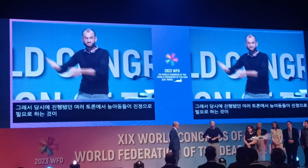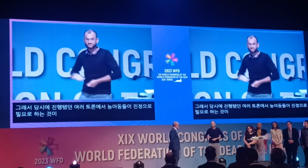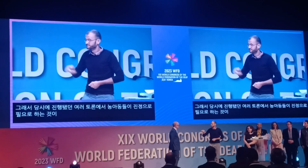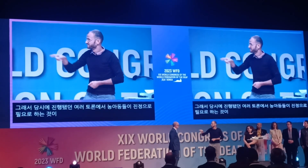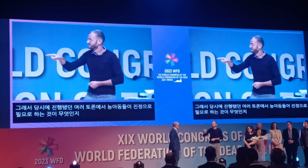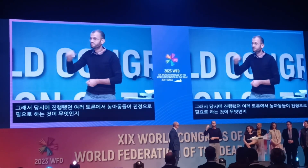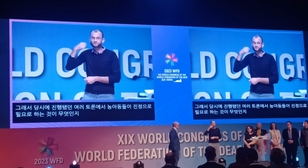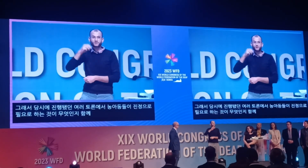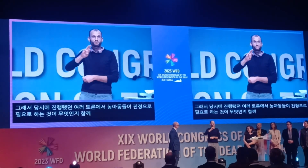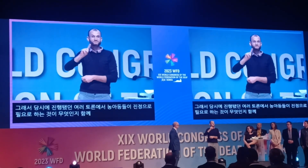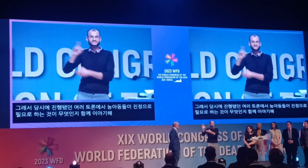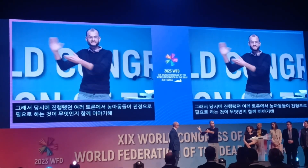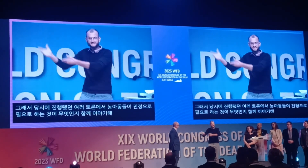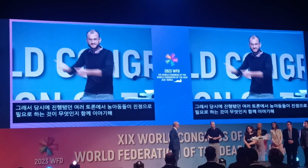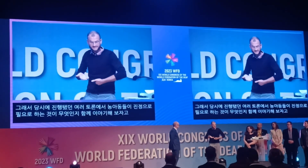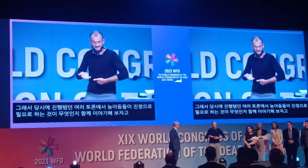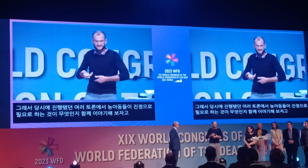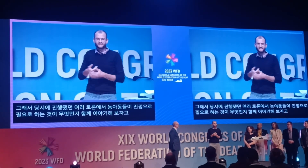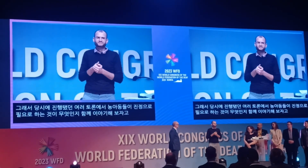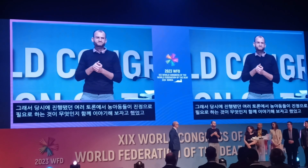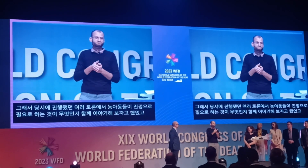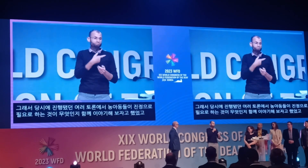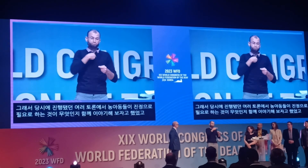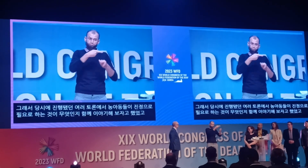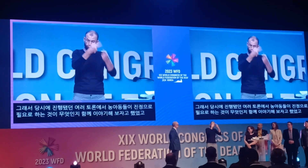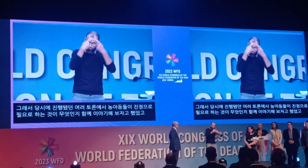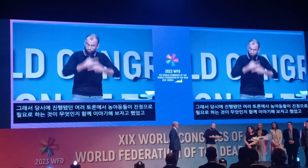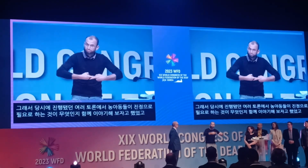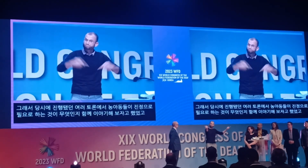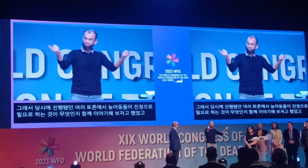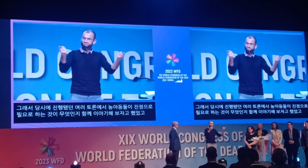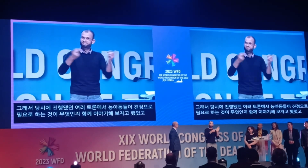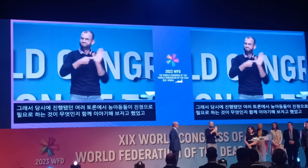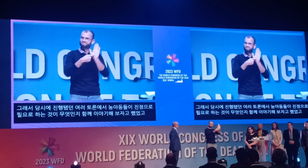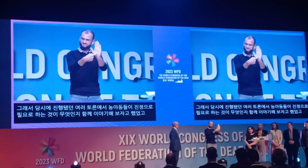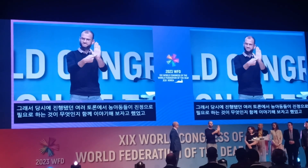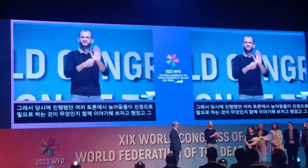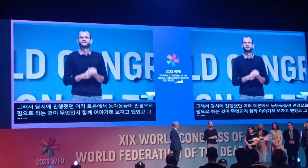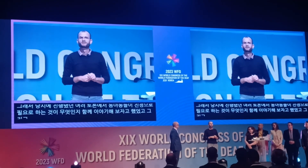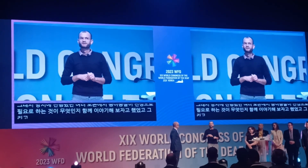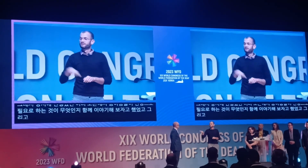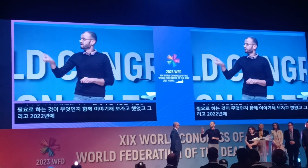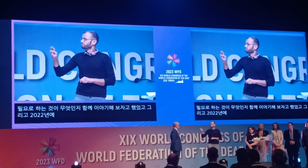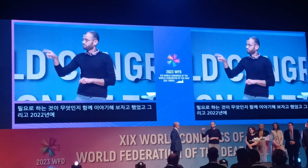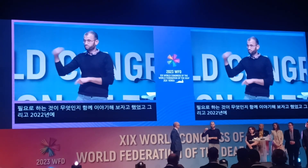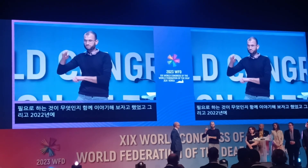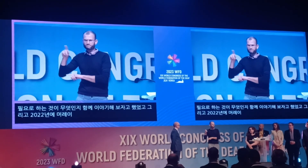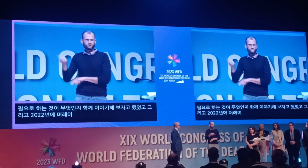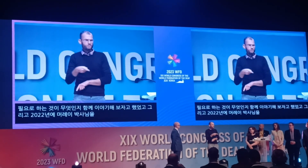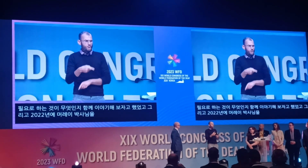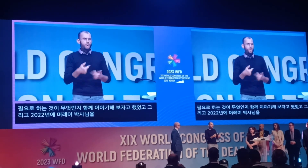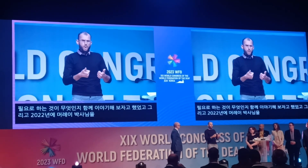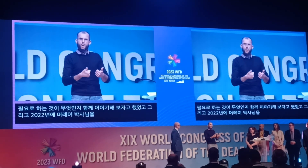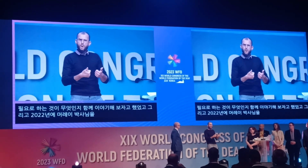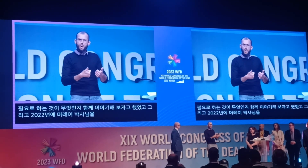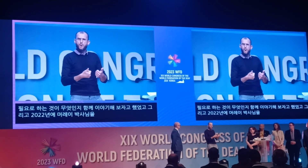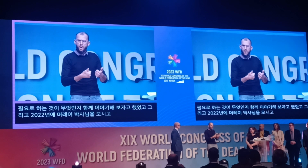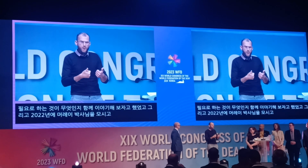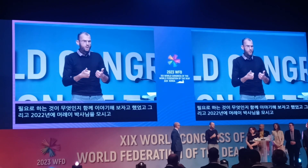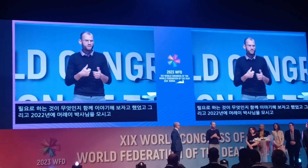in 2022, we invited Dr. Murray to come, and we displayed the